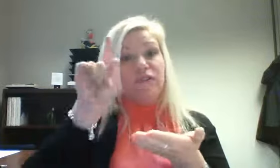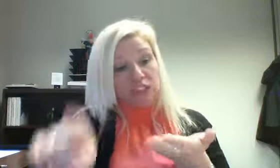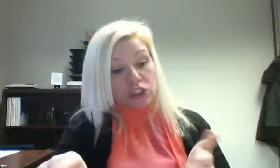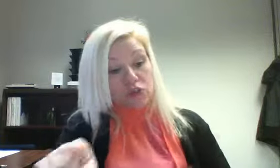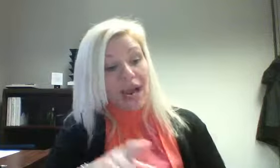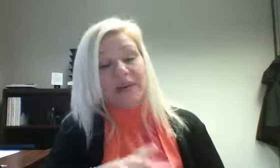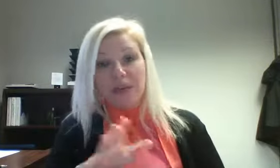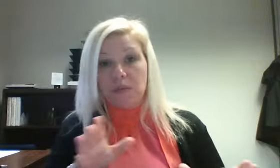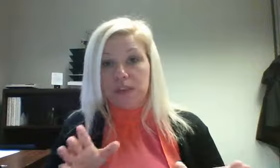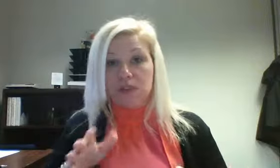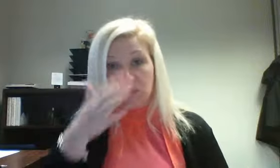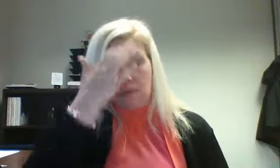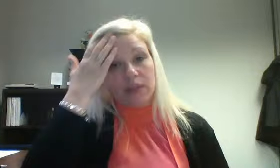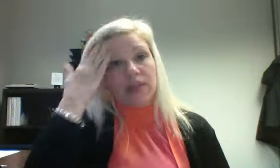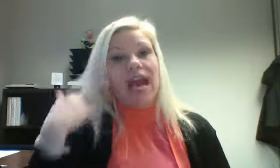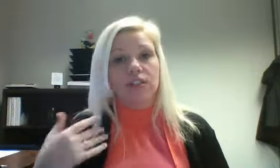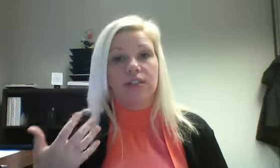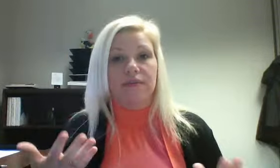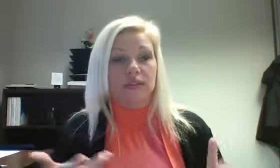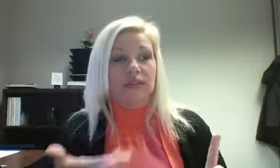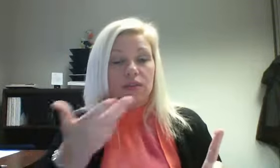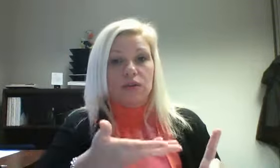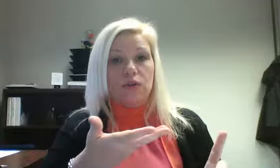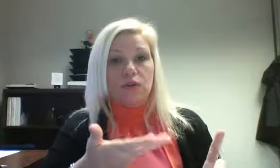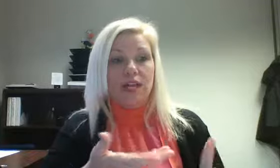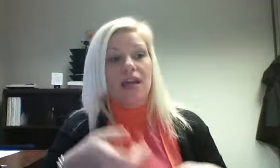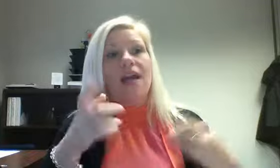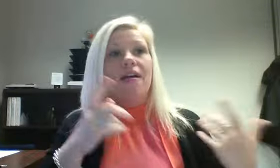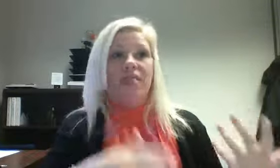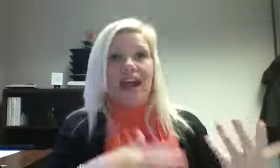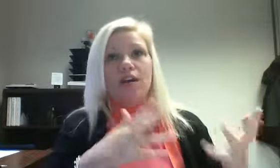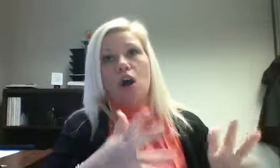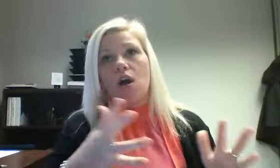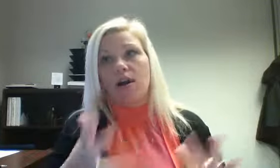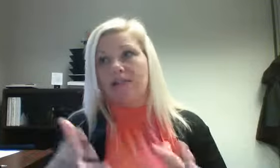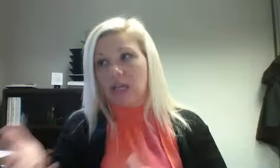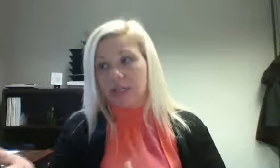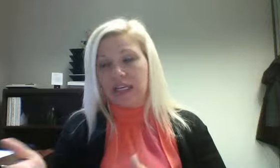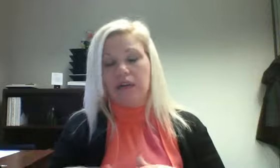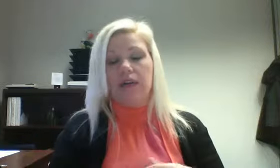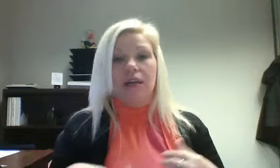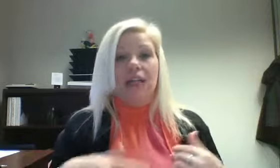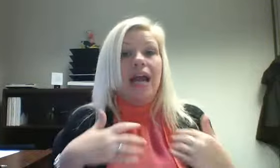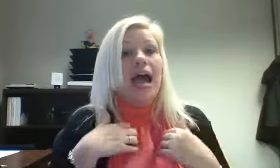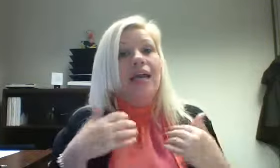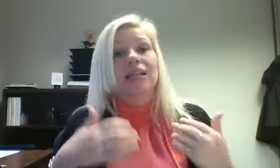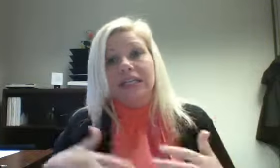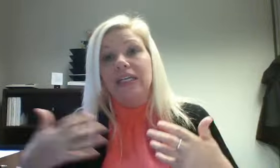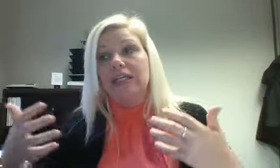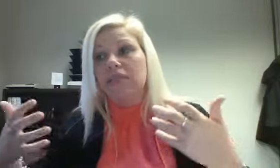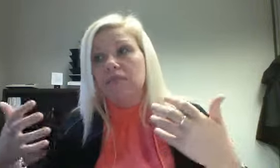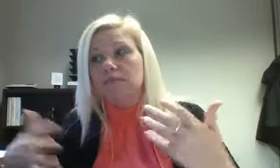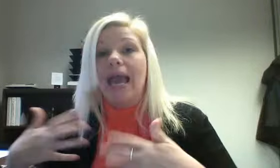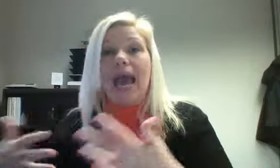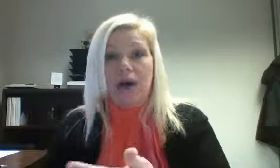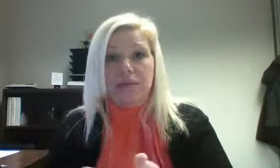you're describing it, which is what the adjective is, so you're saying that car is clean, not I clean my house.